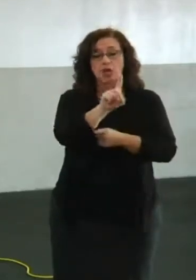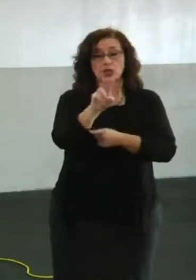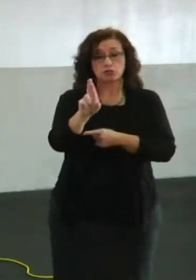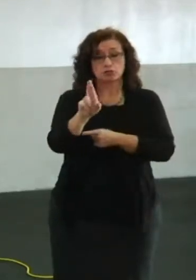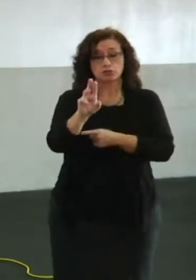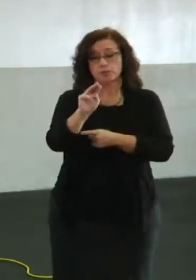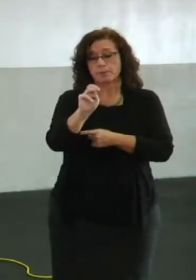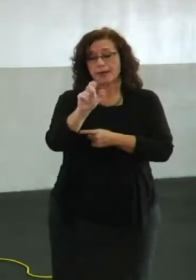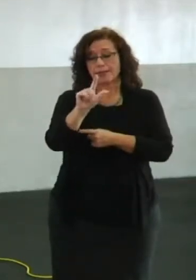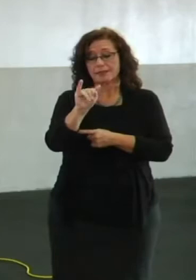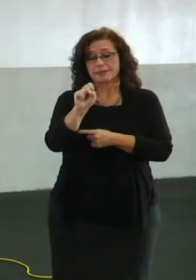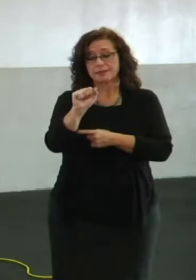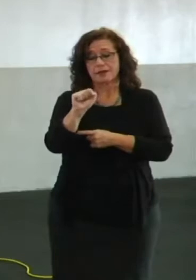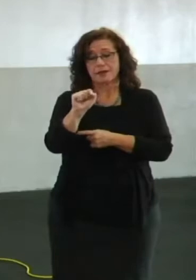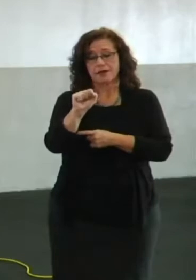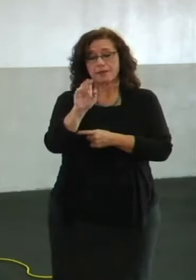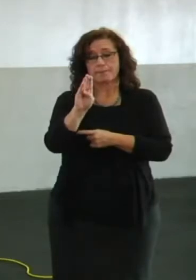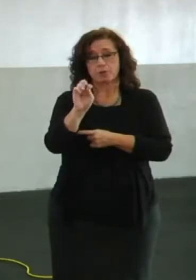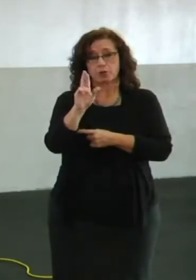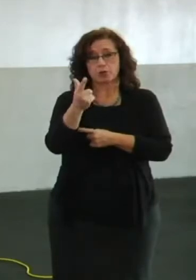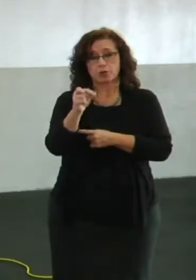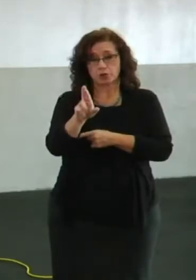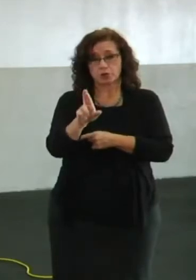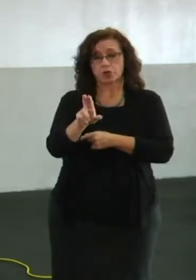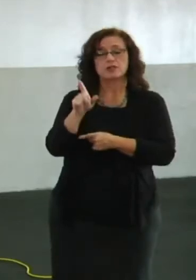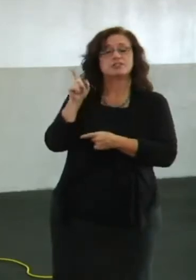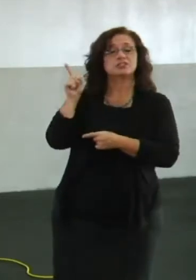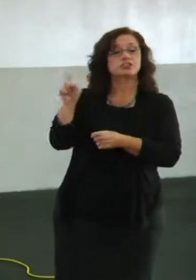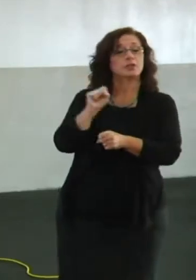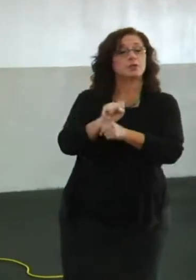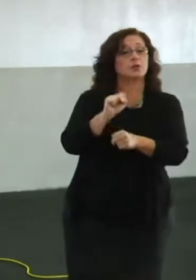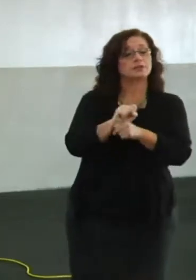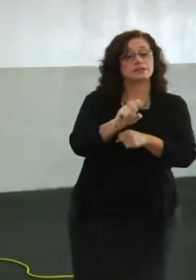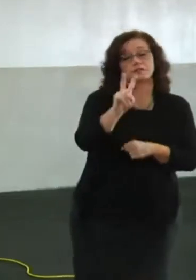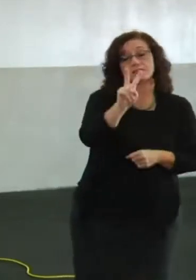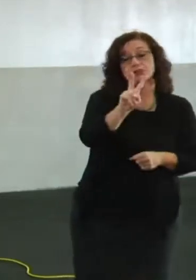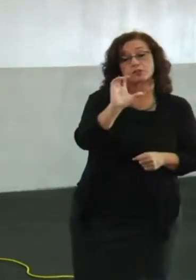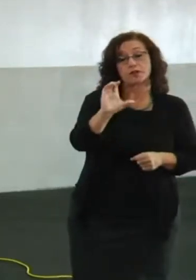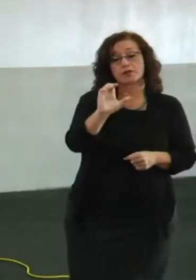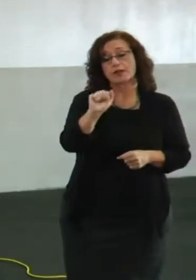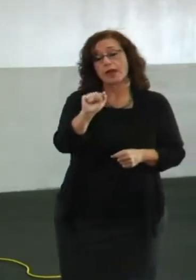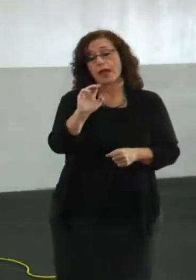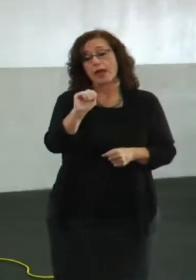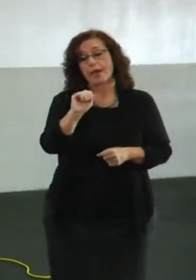some remarks following me. Thank you.